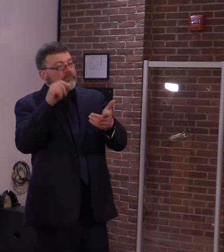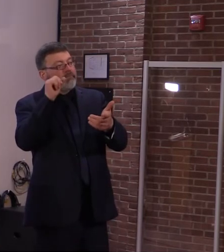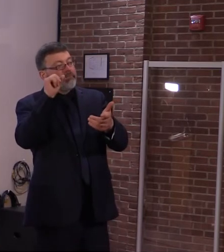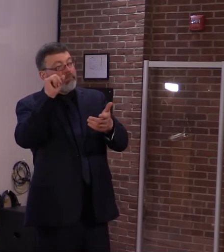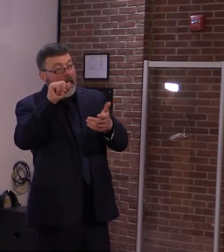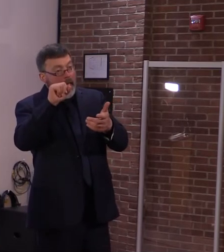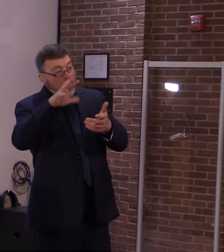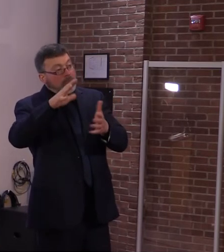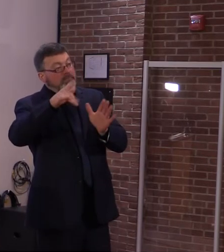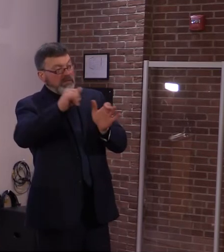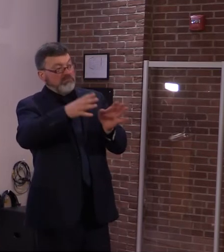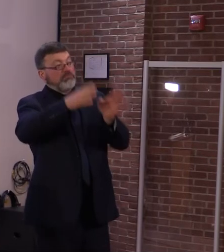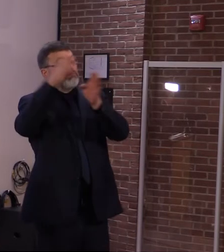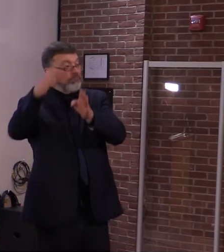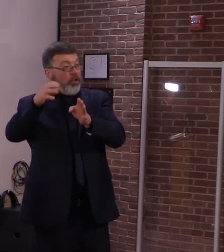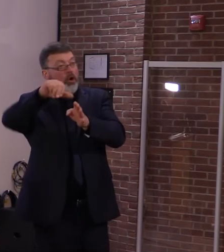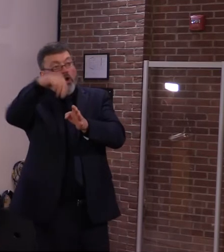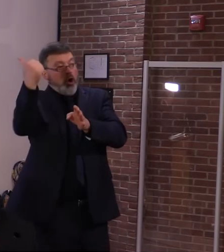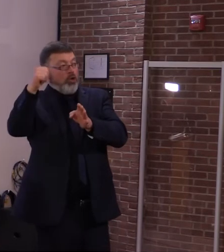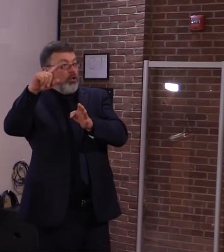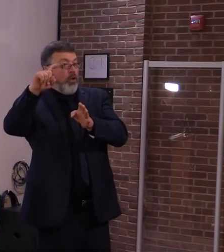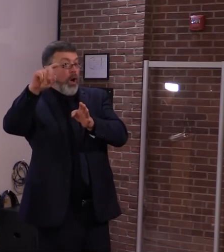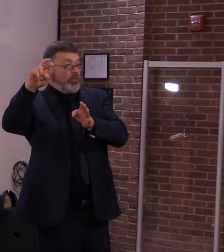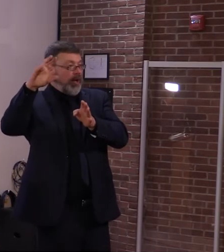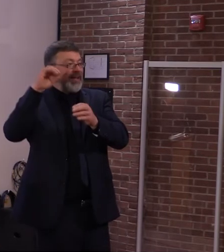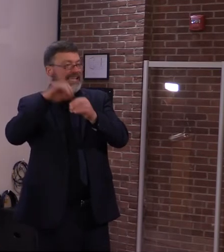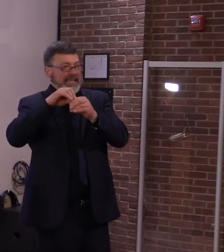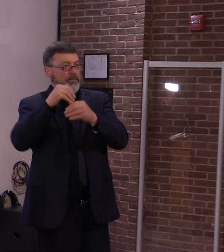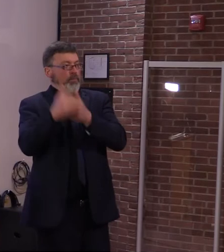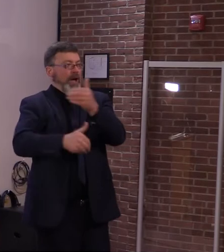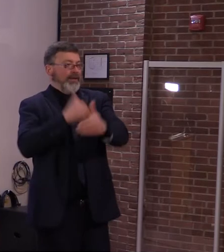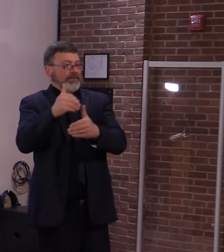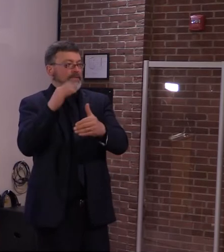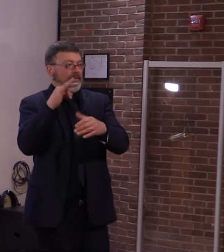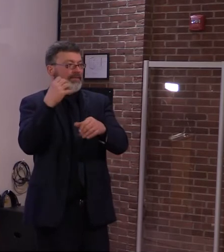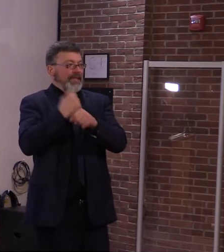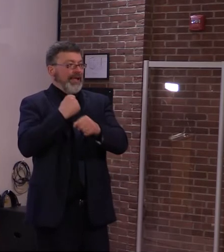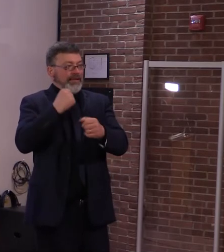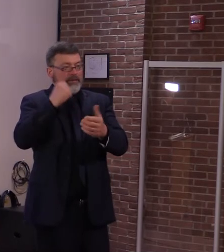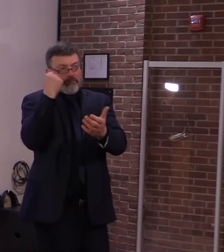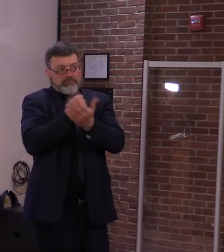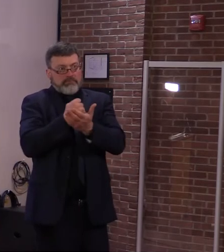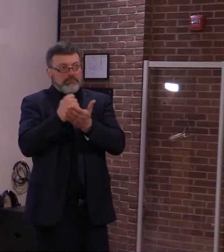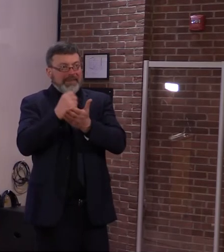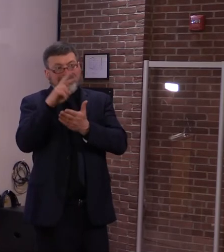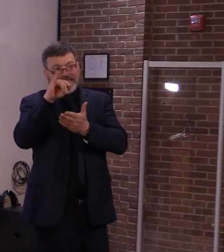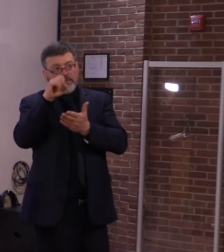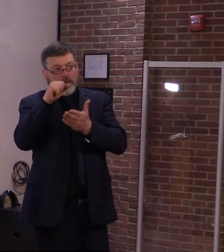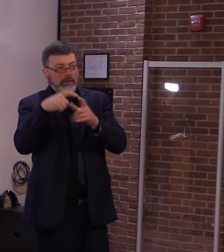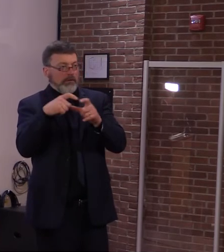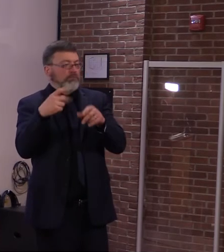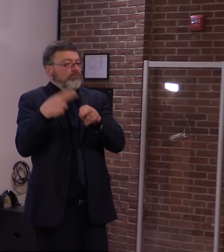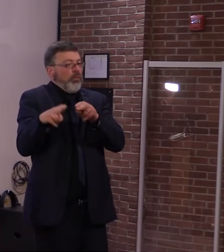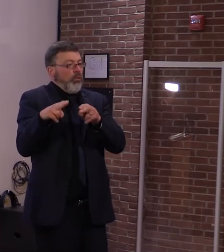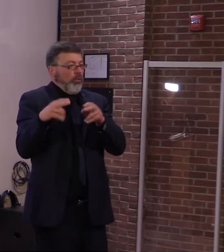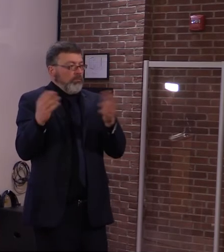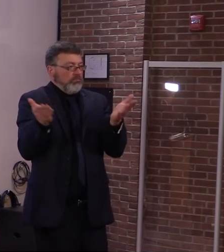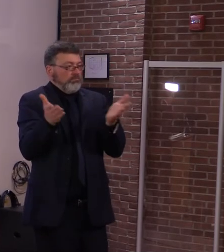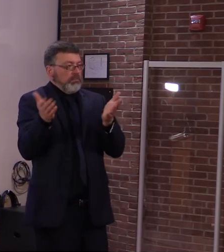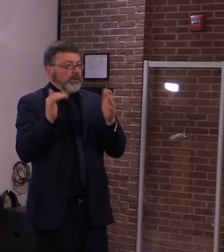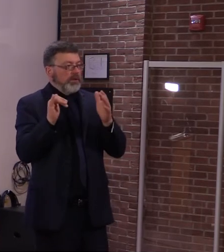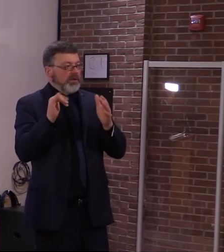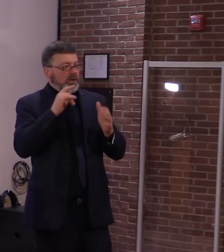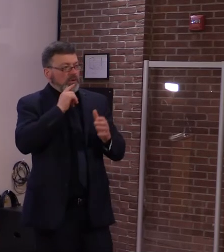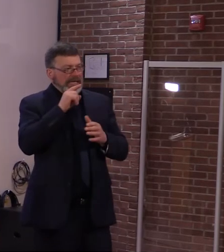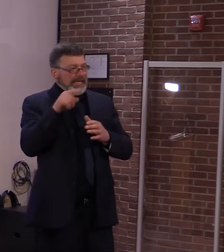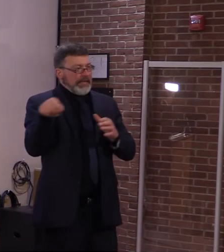to 200 that are still in the process of getting their visa in the first place. And those obviously are more directly at risk